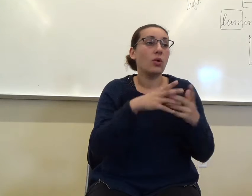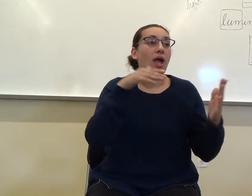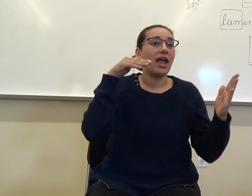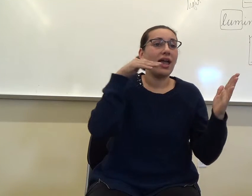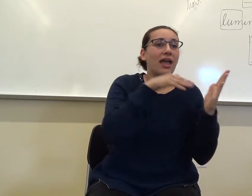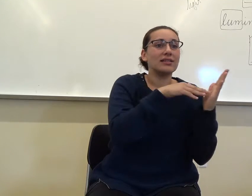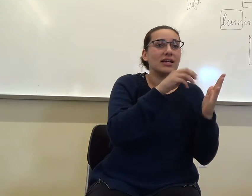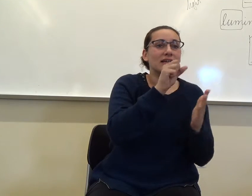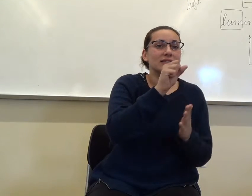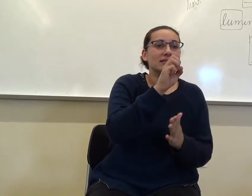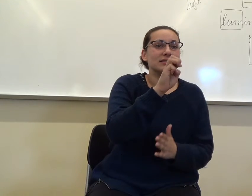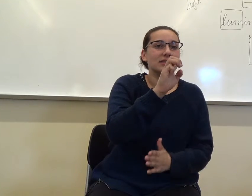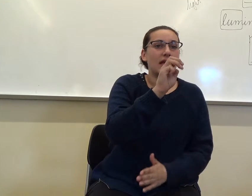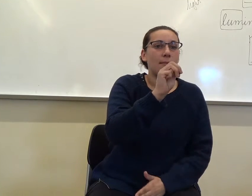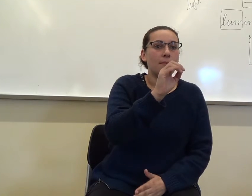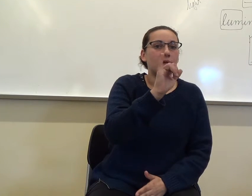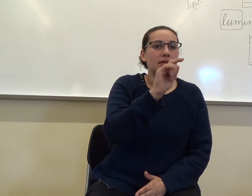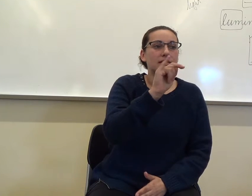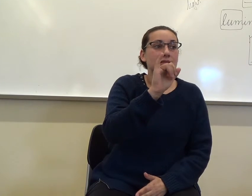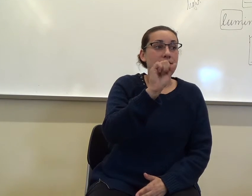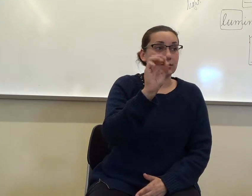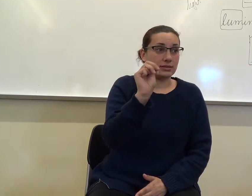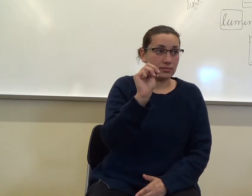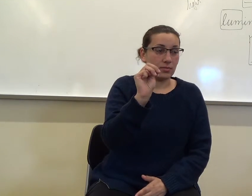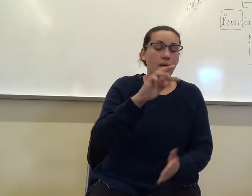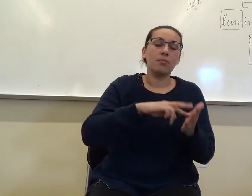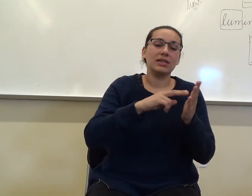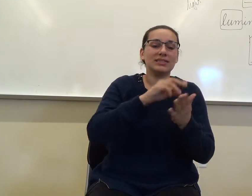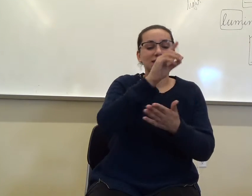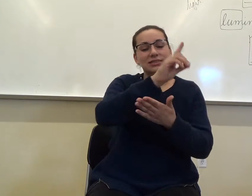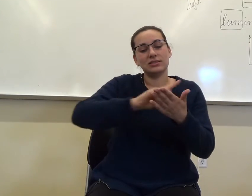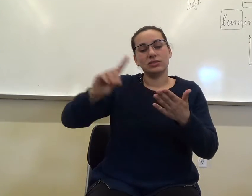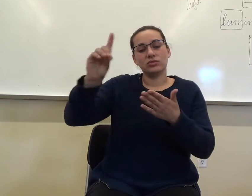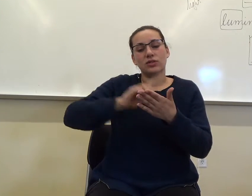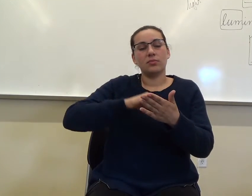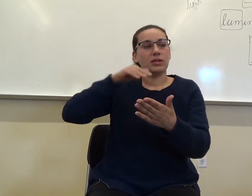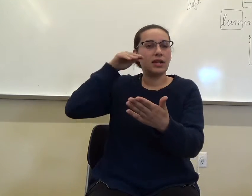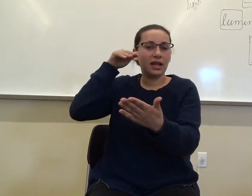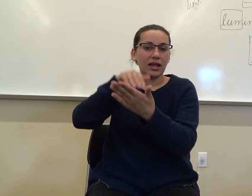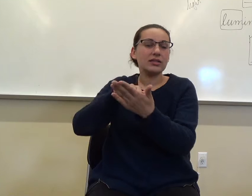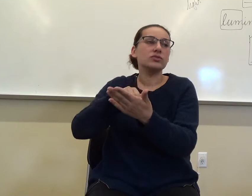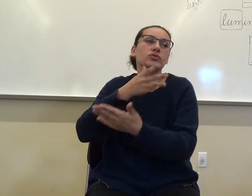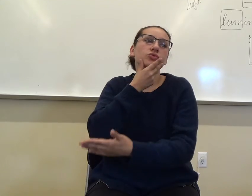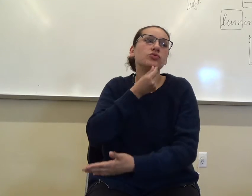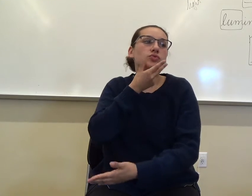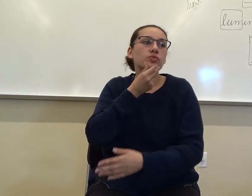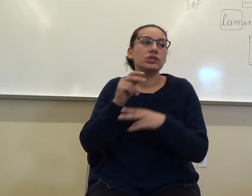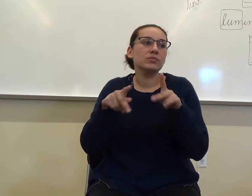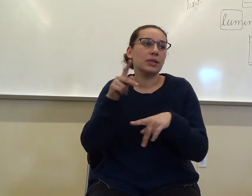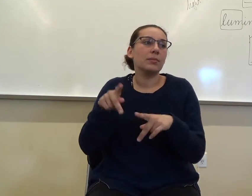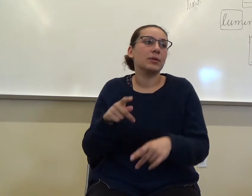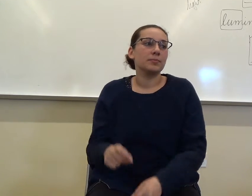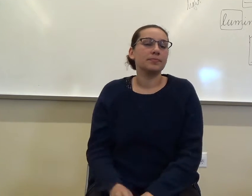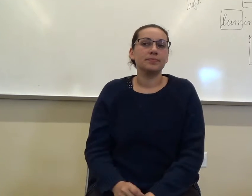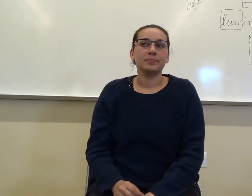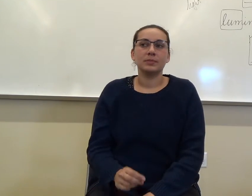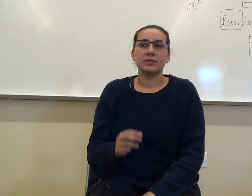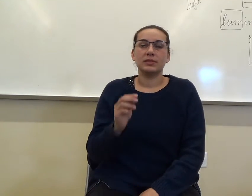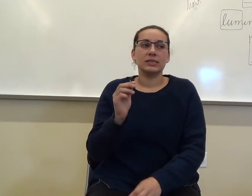Anti-Semitism is suspecting, hating, or discriminating against Jews specifically, okay? So that, again, that's